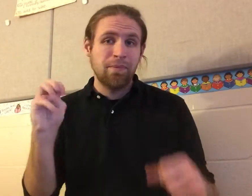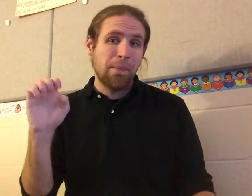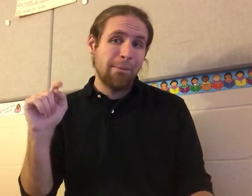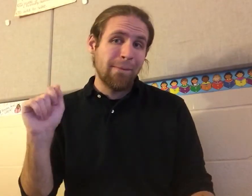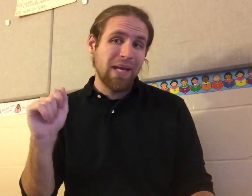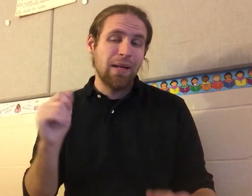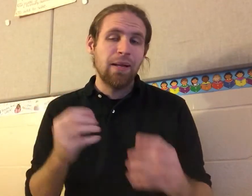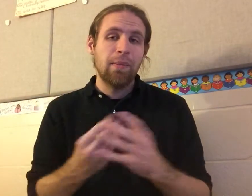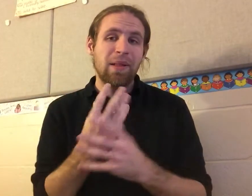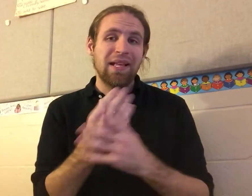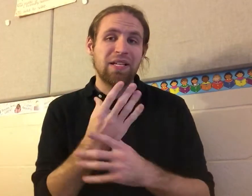grasshoppers.